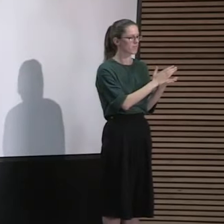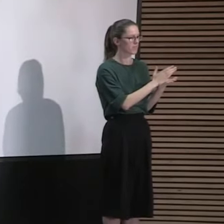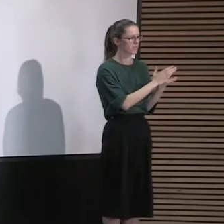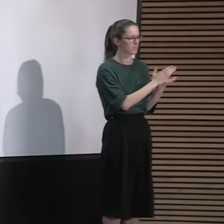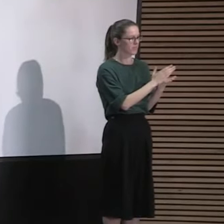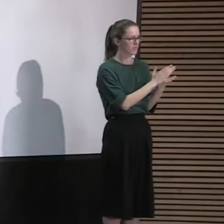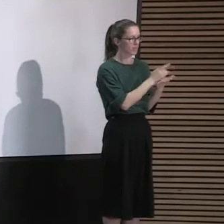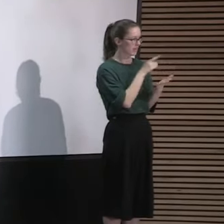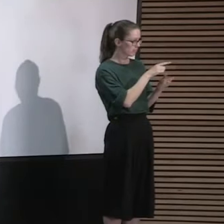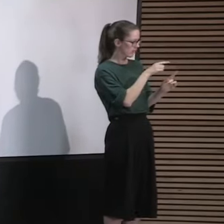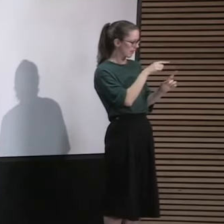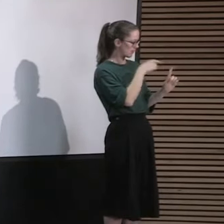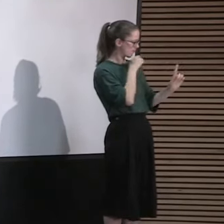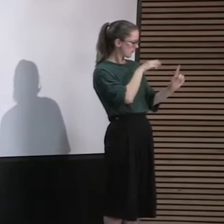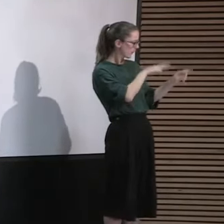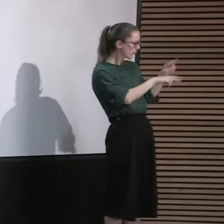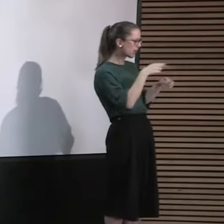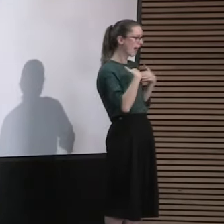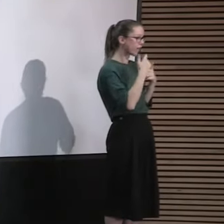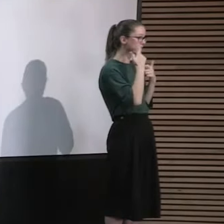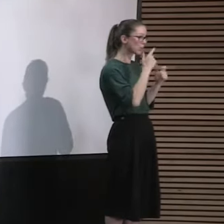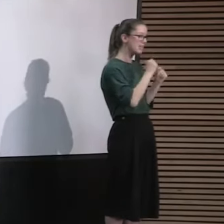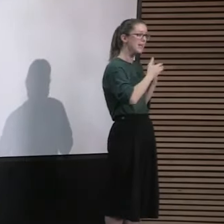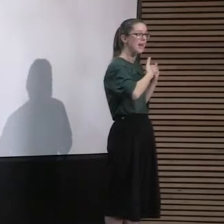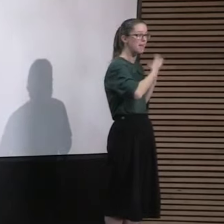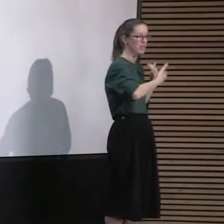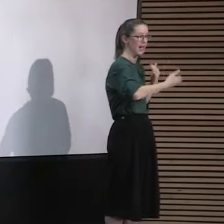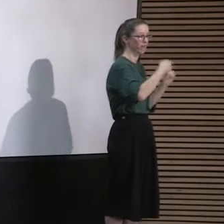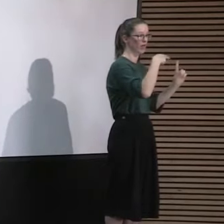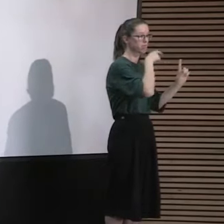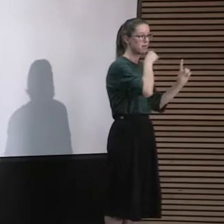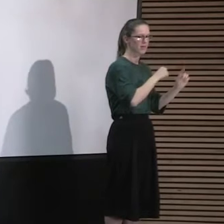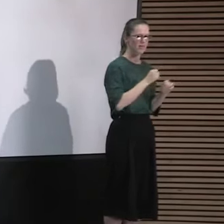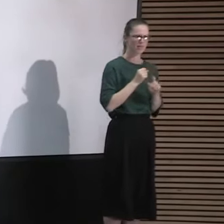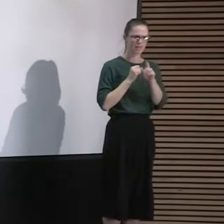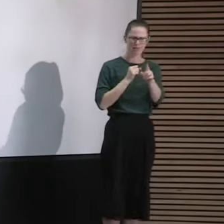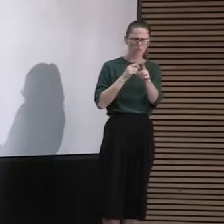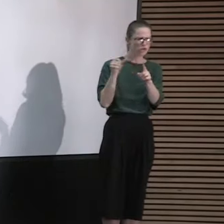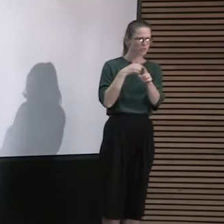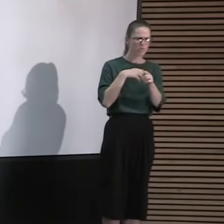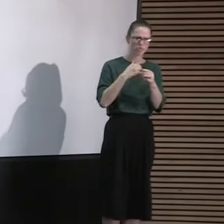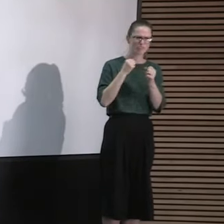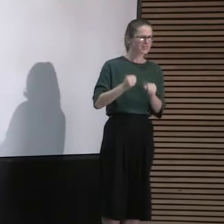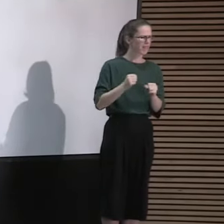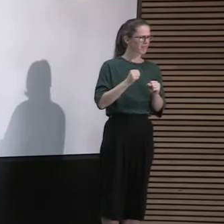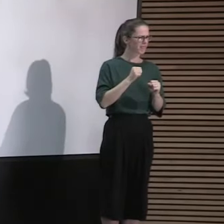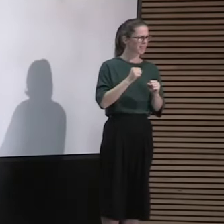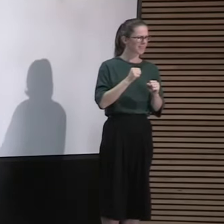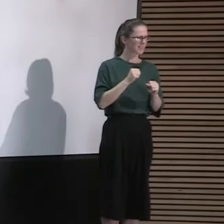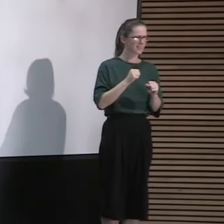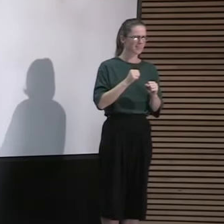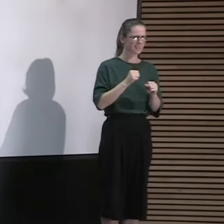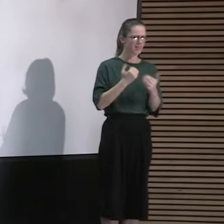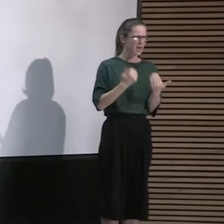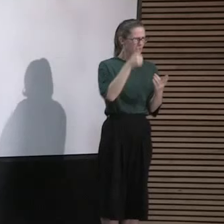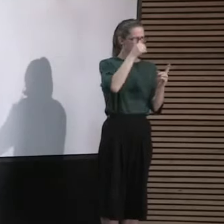health checks occurred on each day that they should have for this individual. Would that be more rigorous, though? So if it was put to we